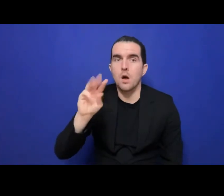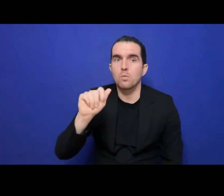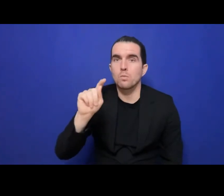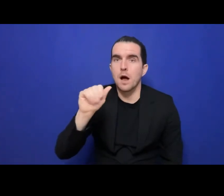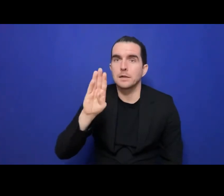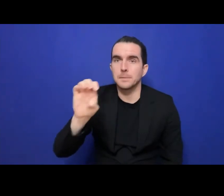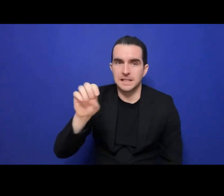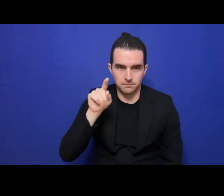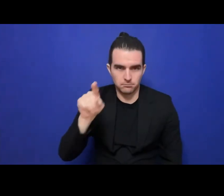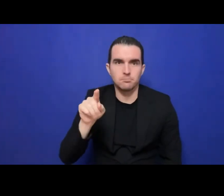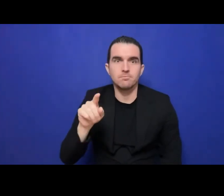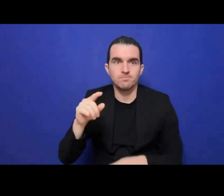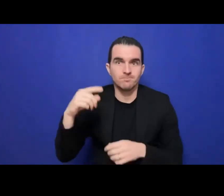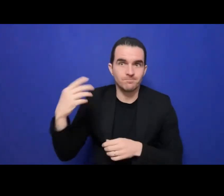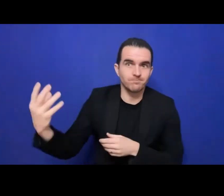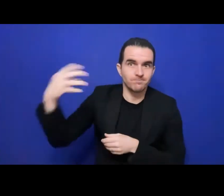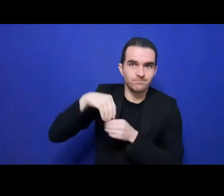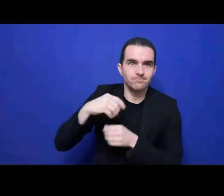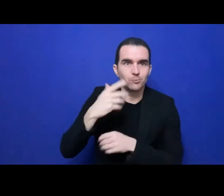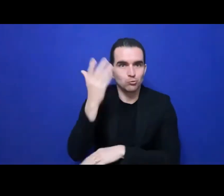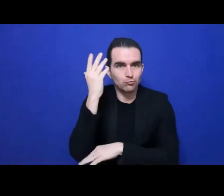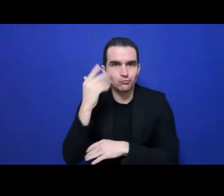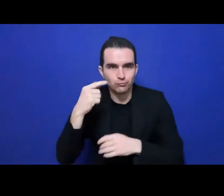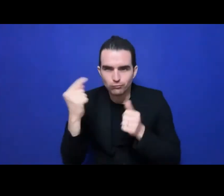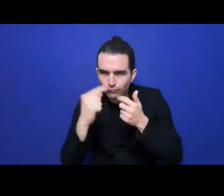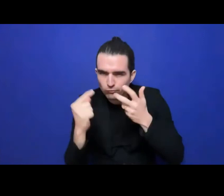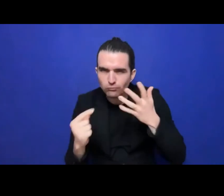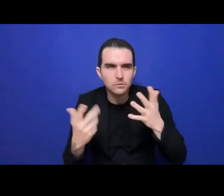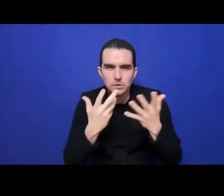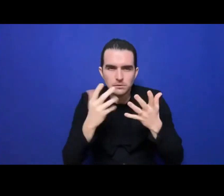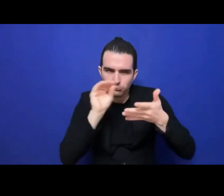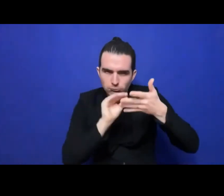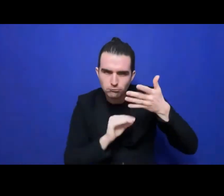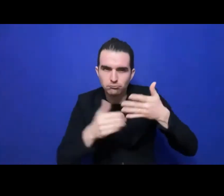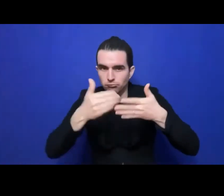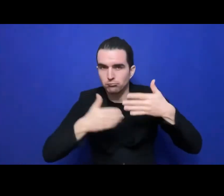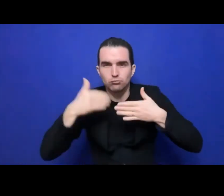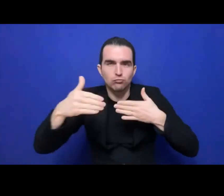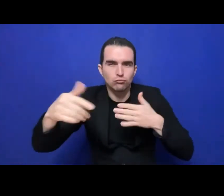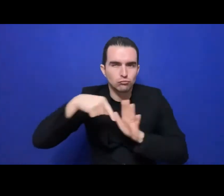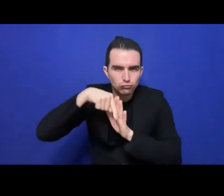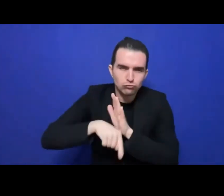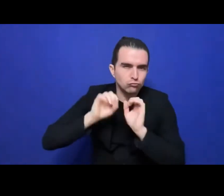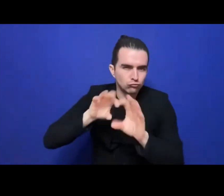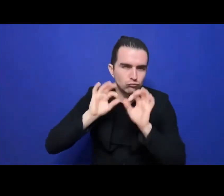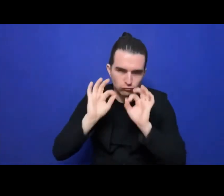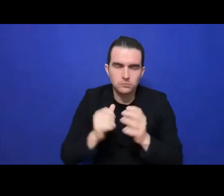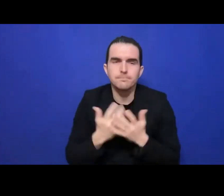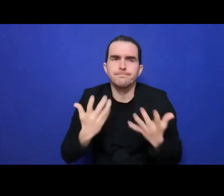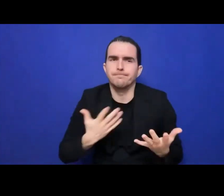lack of opportunities non-state actors, including civil society and communities, have to